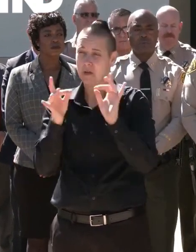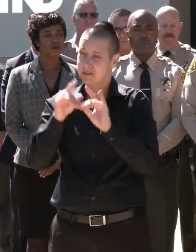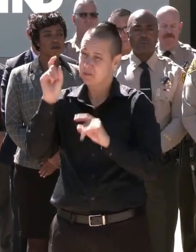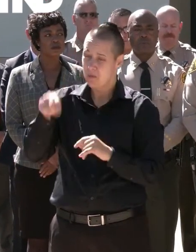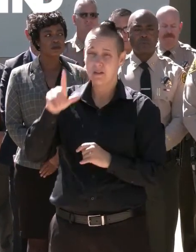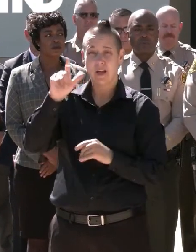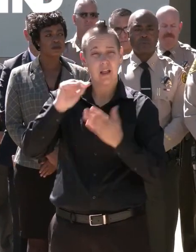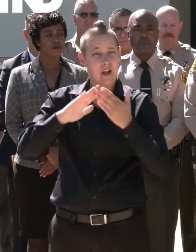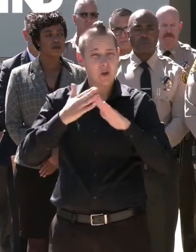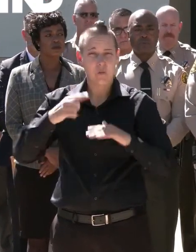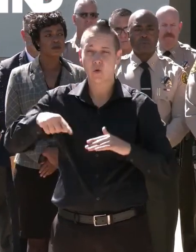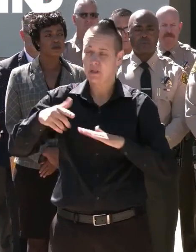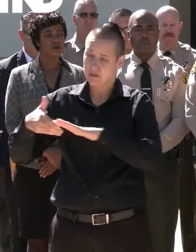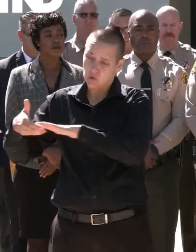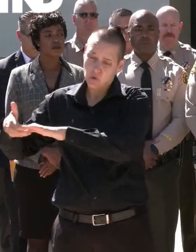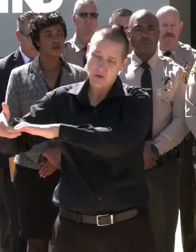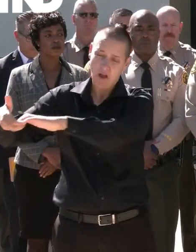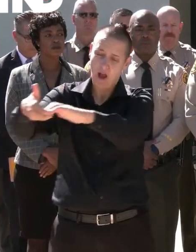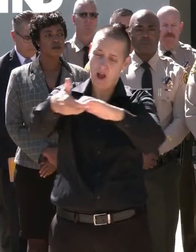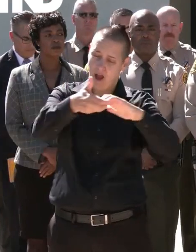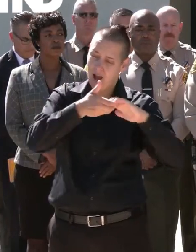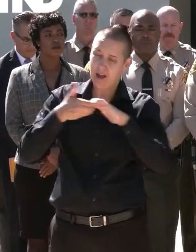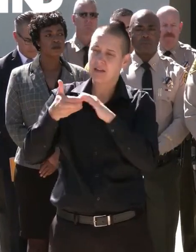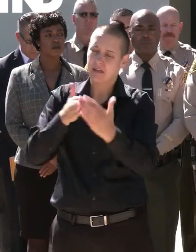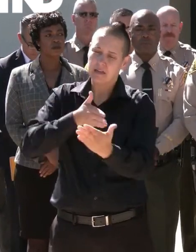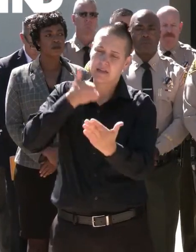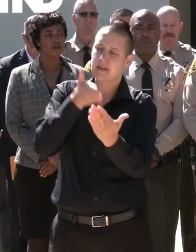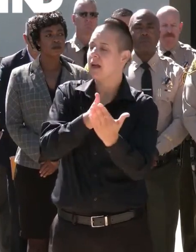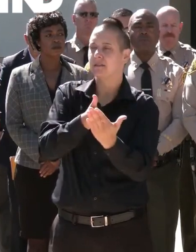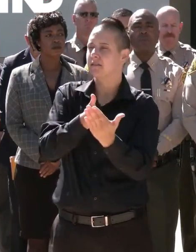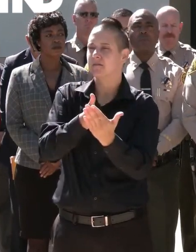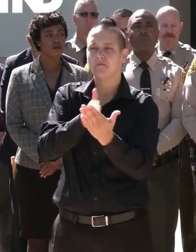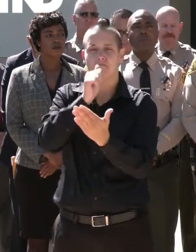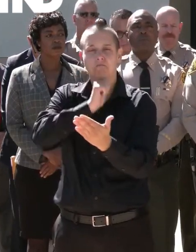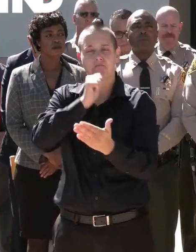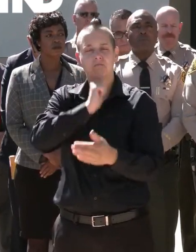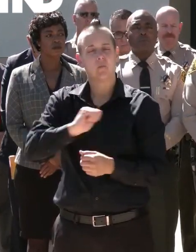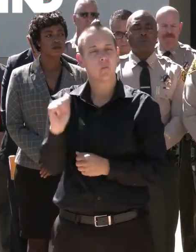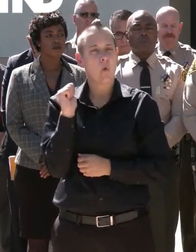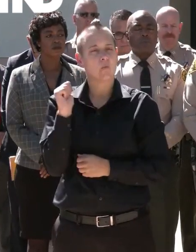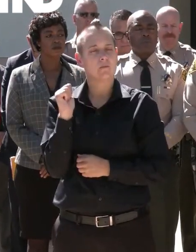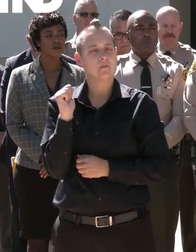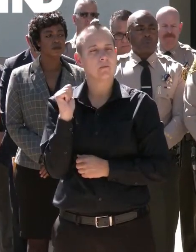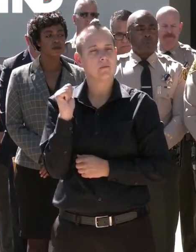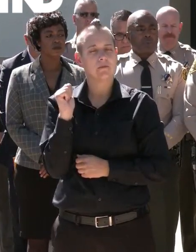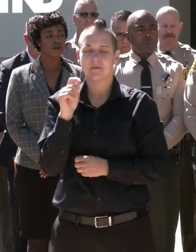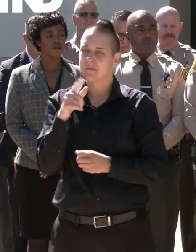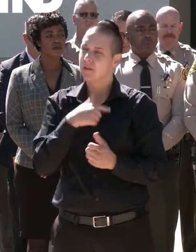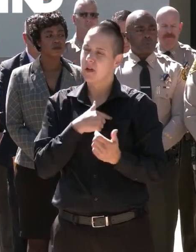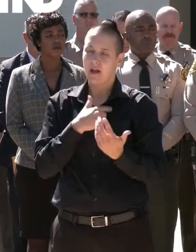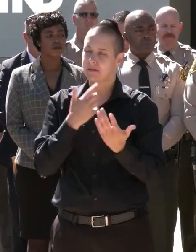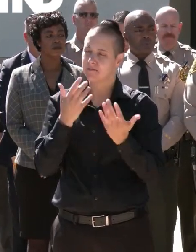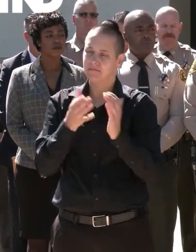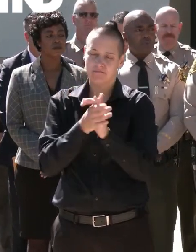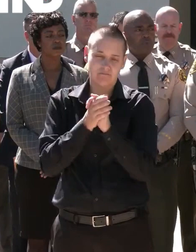our LA community is united against this and we will not stand for this. Again, I